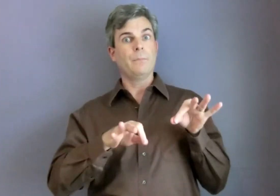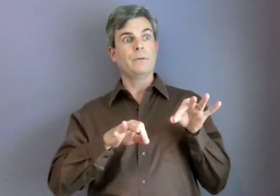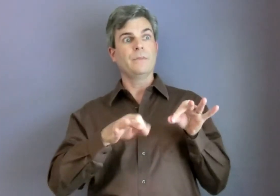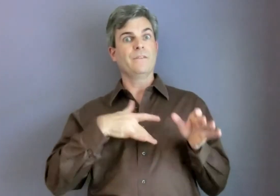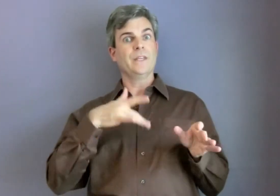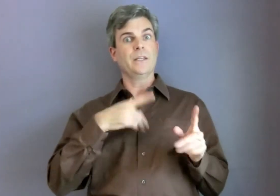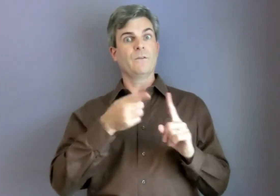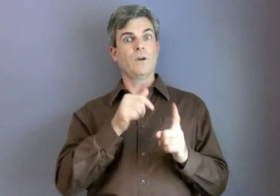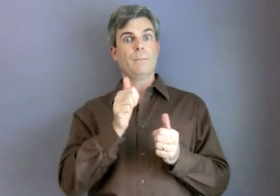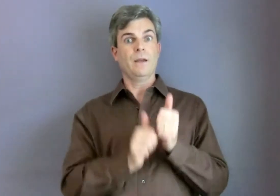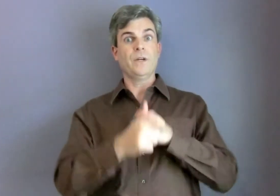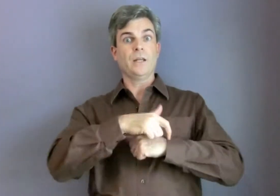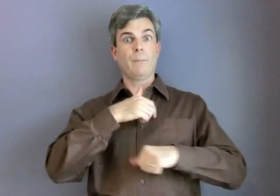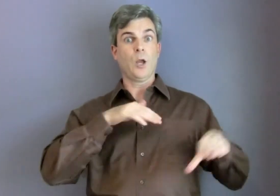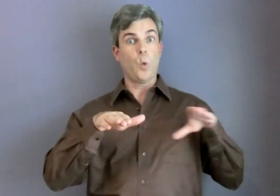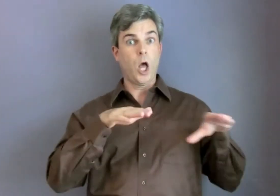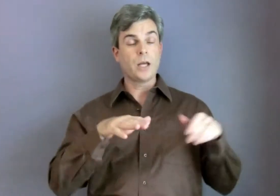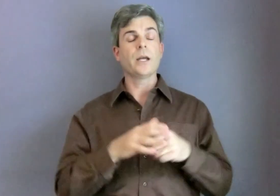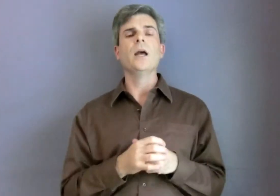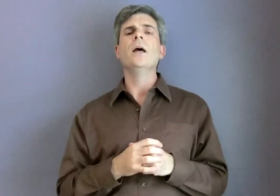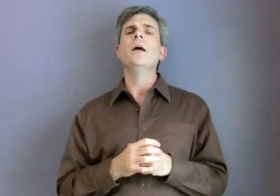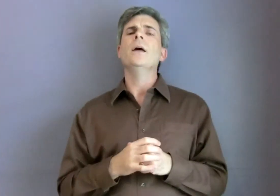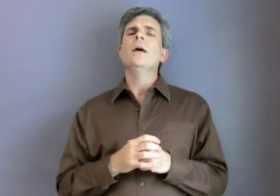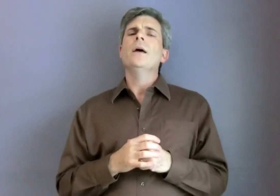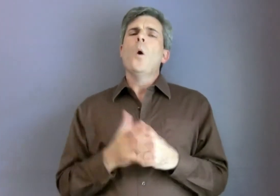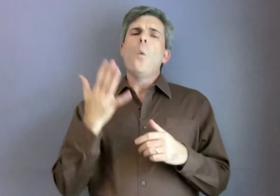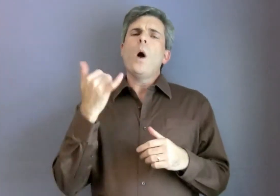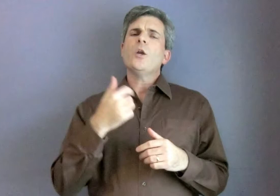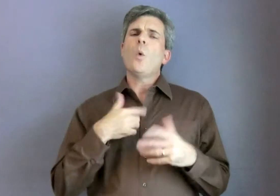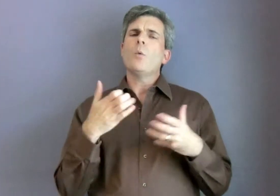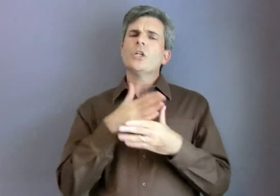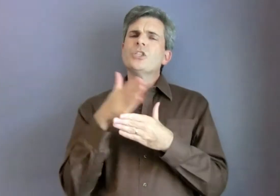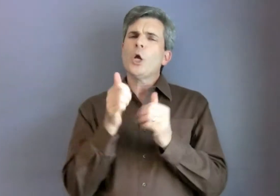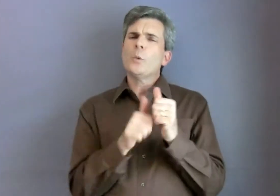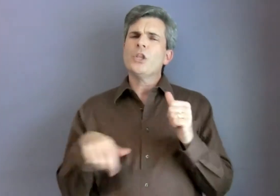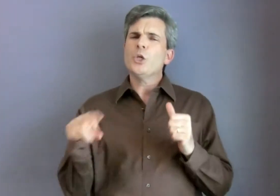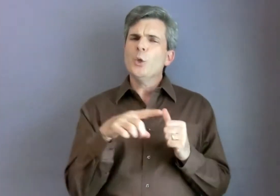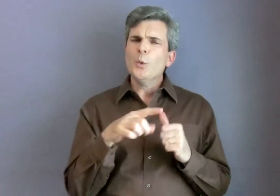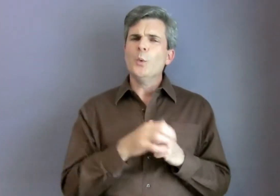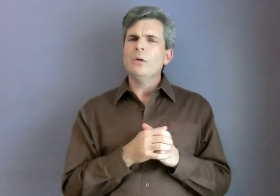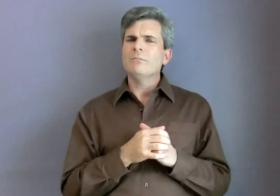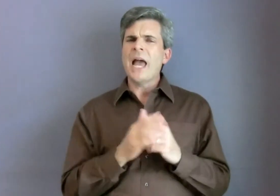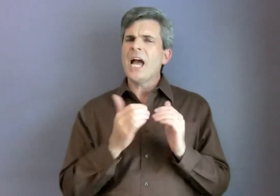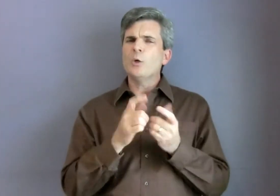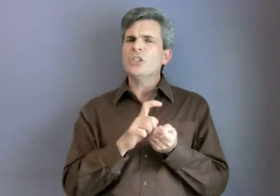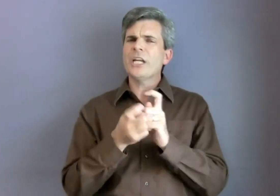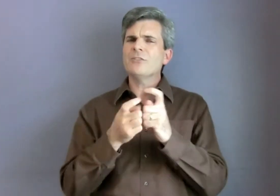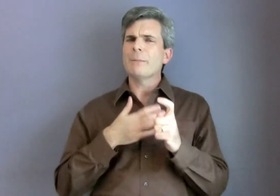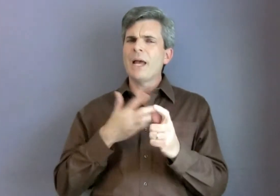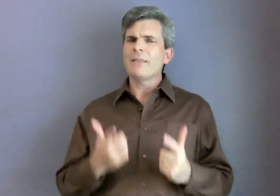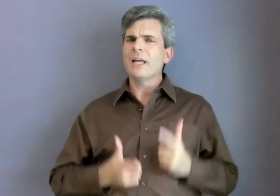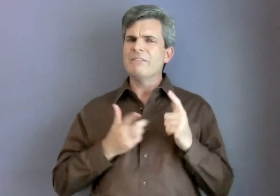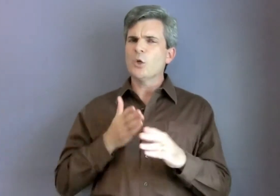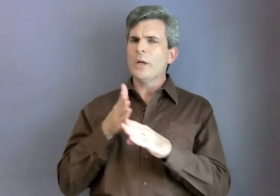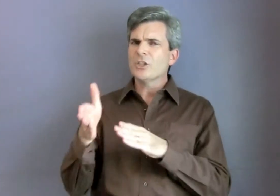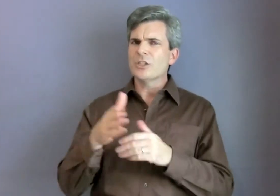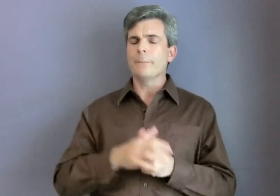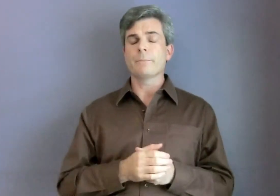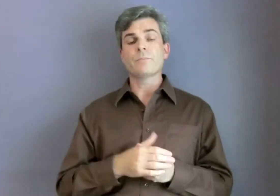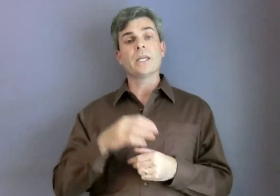so much to me and changed the direction of my life. In my coma, one of the presences I sensed was someone I felt was a protector. And when I